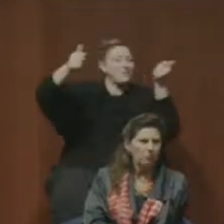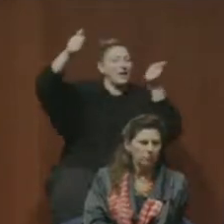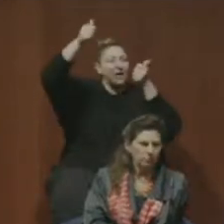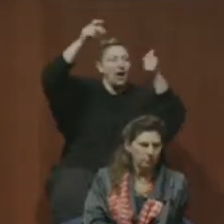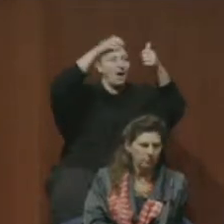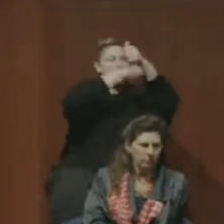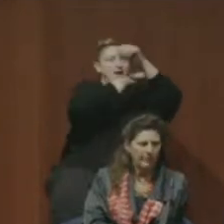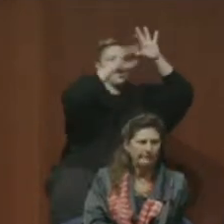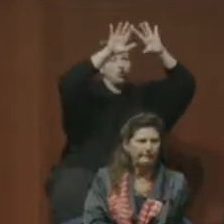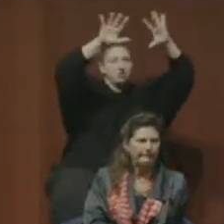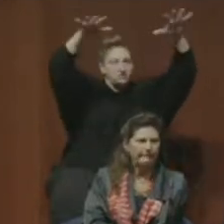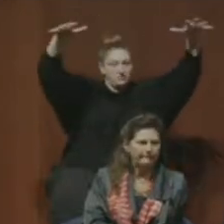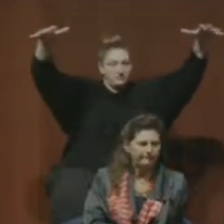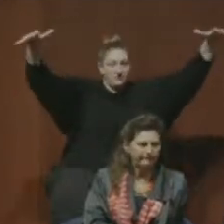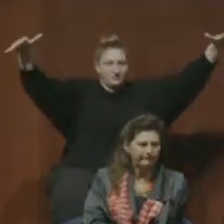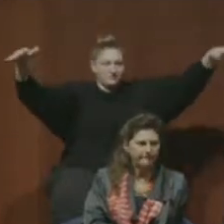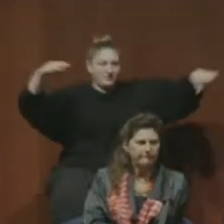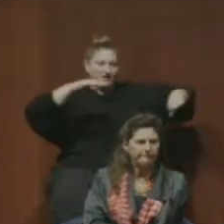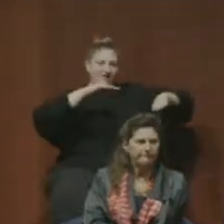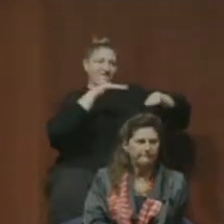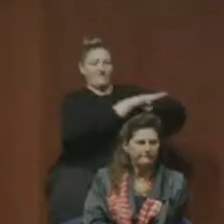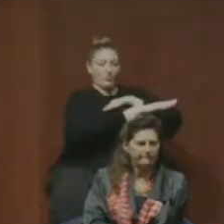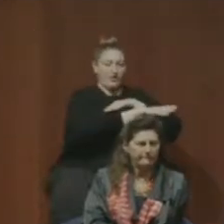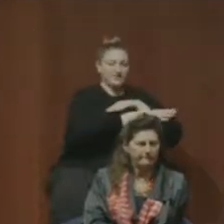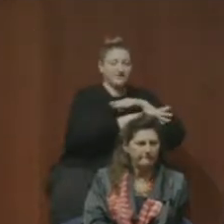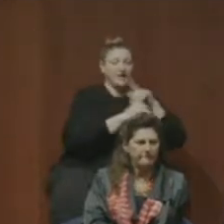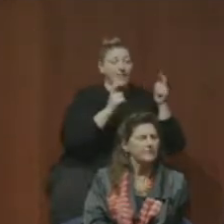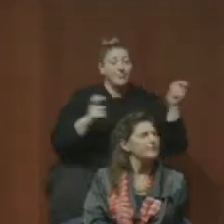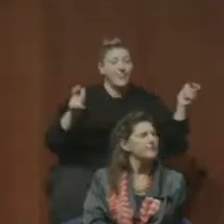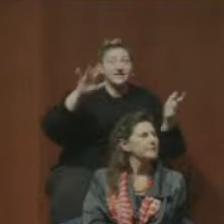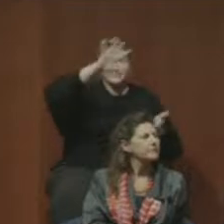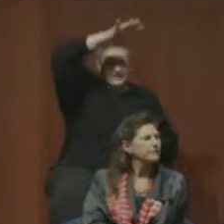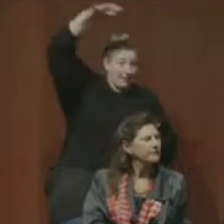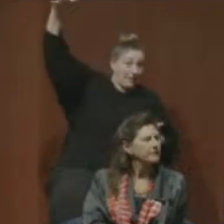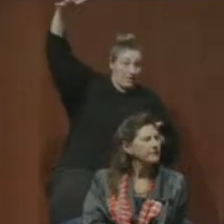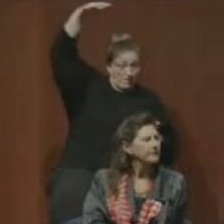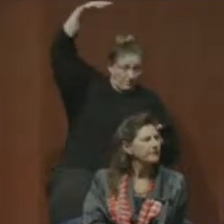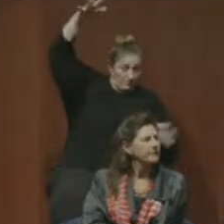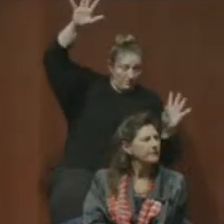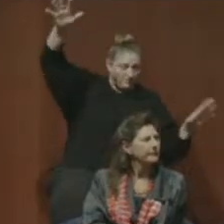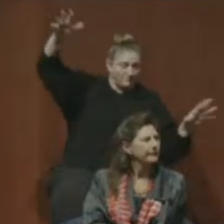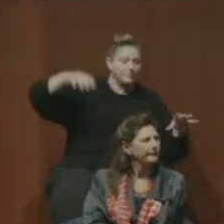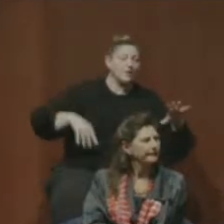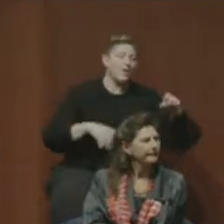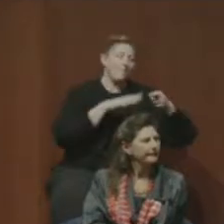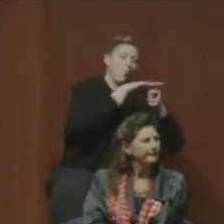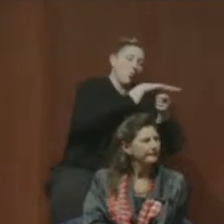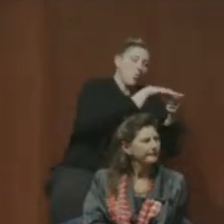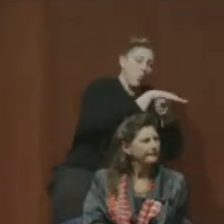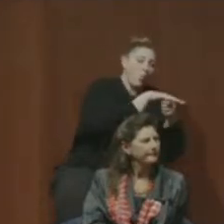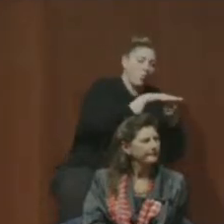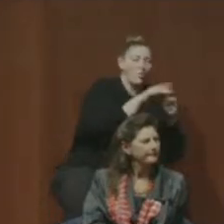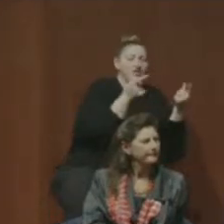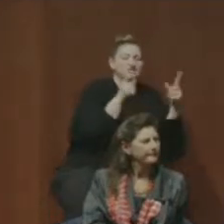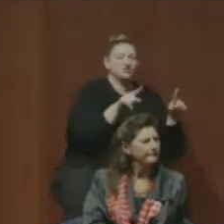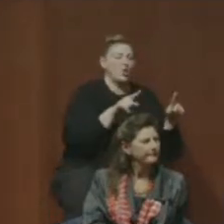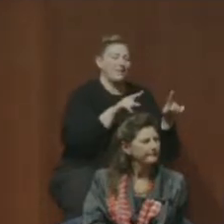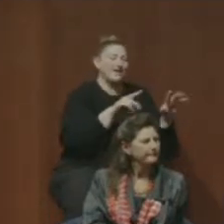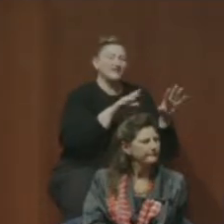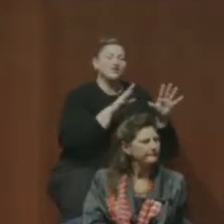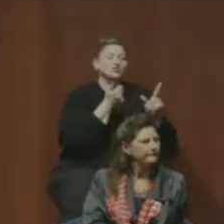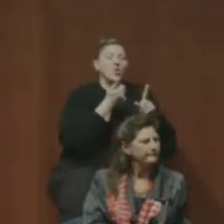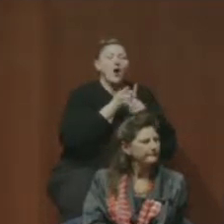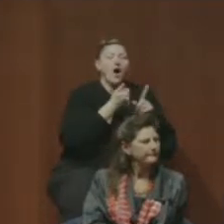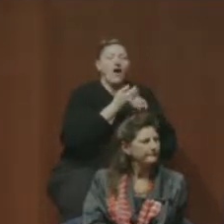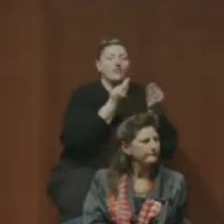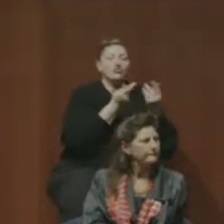So I don't know. So that's kind of going big. Going local to, like, the very sort of, like, on the ground fine grain processes